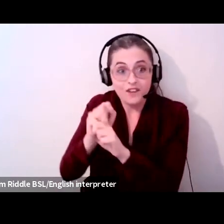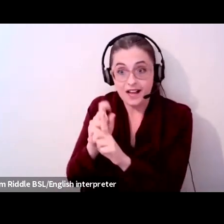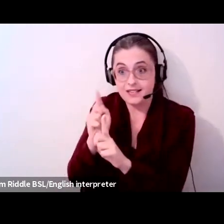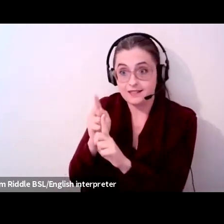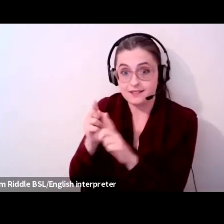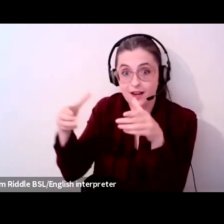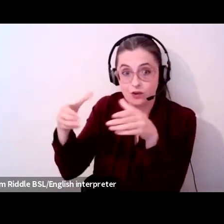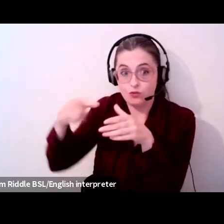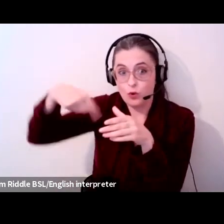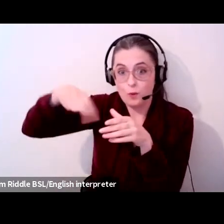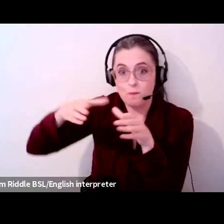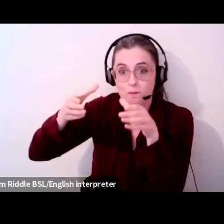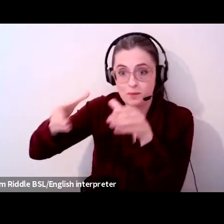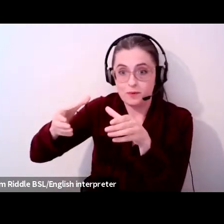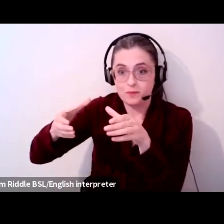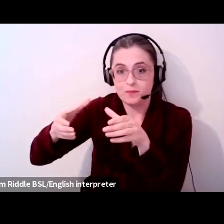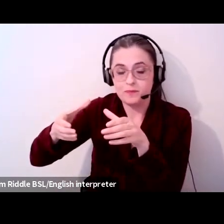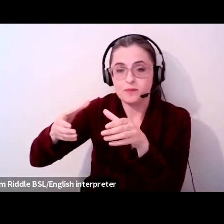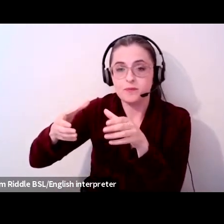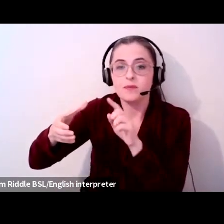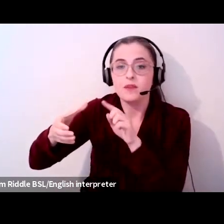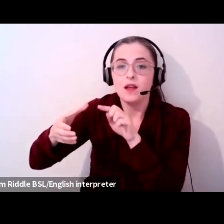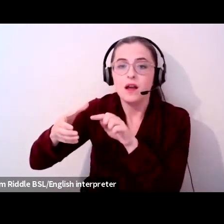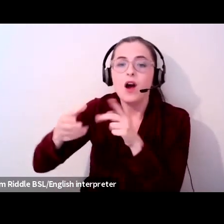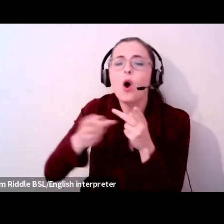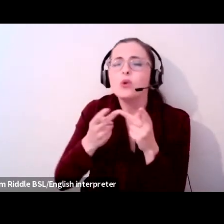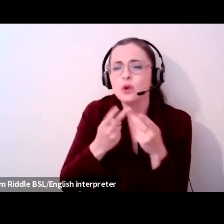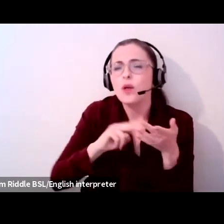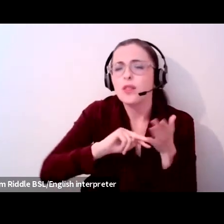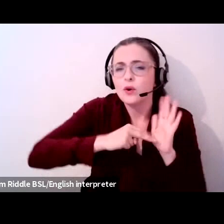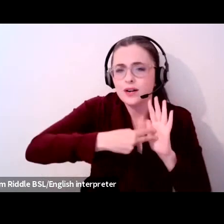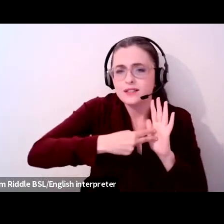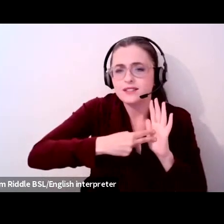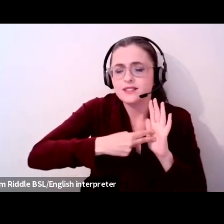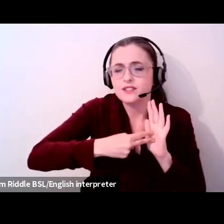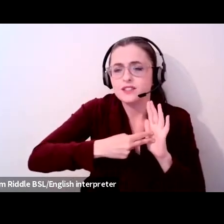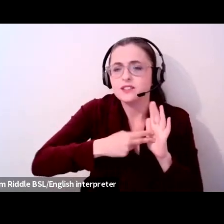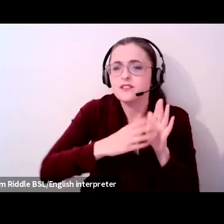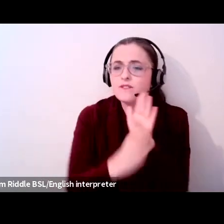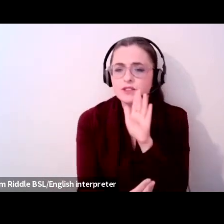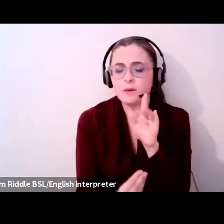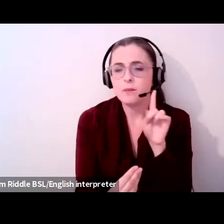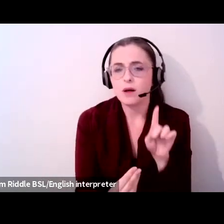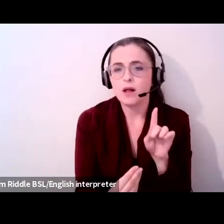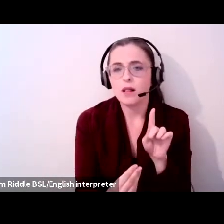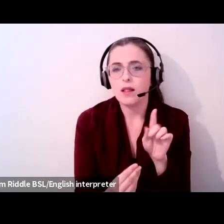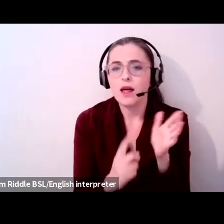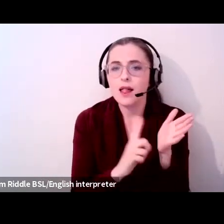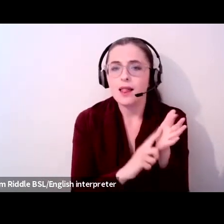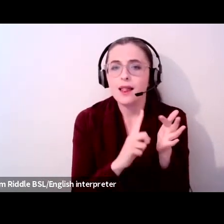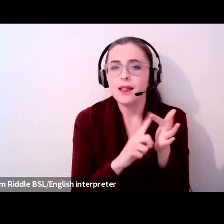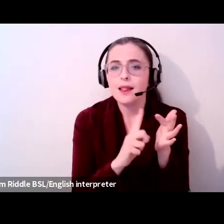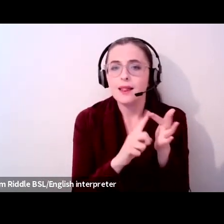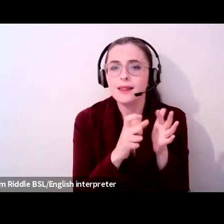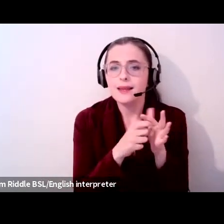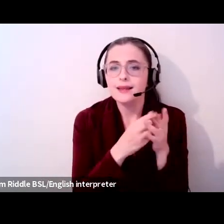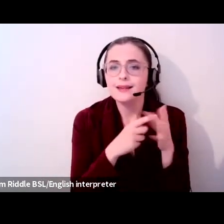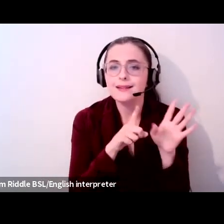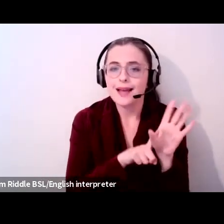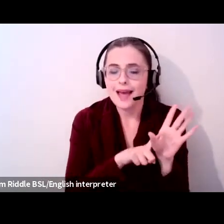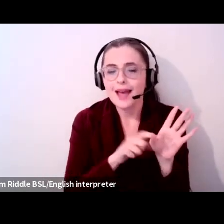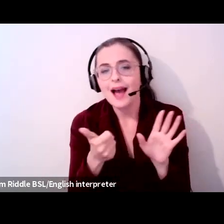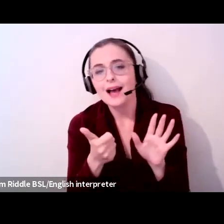Find them, and also there are organizations like Lead Day and